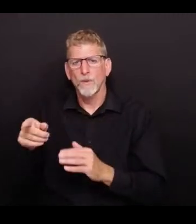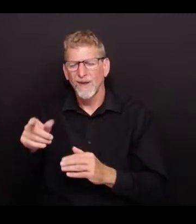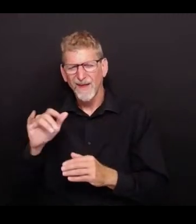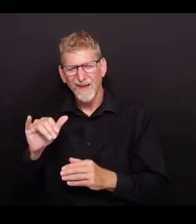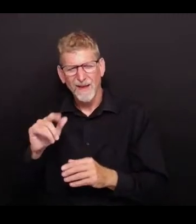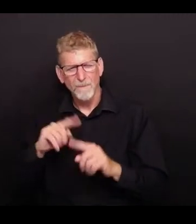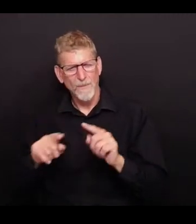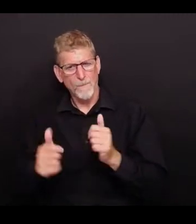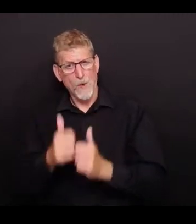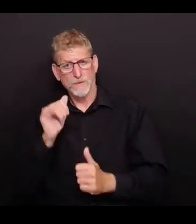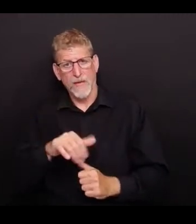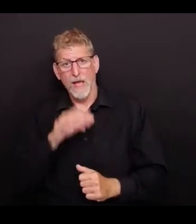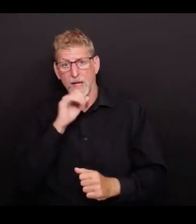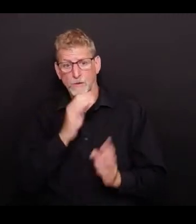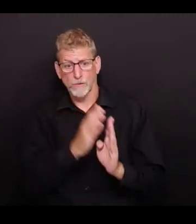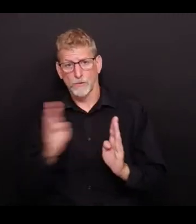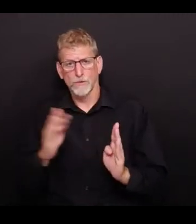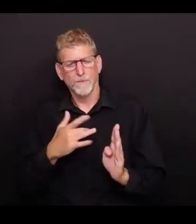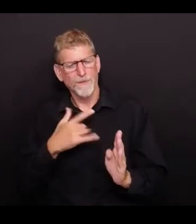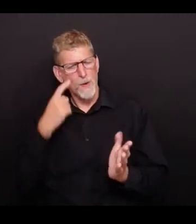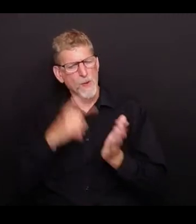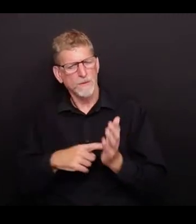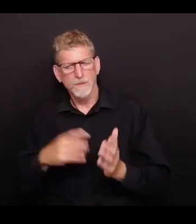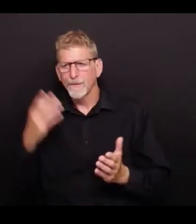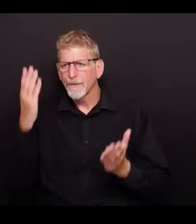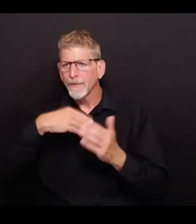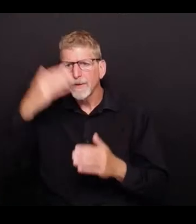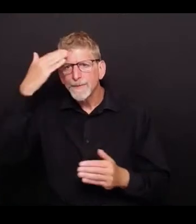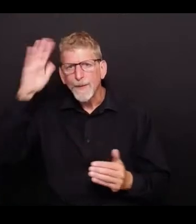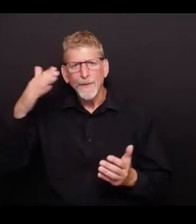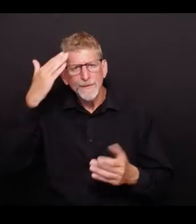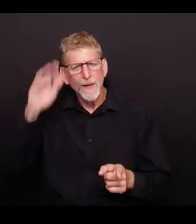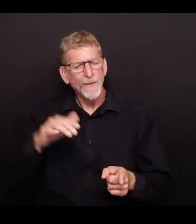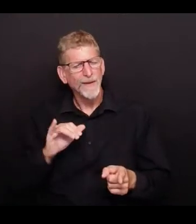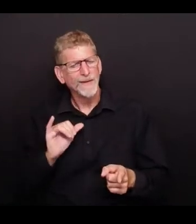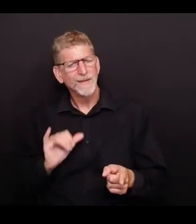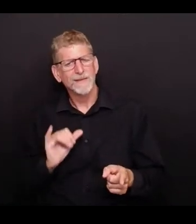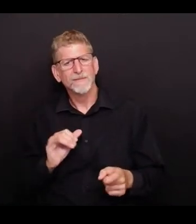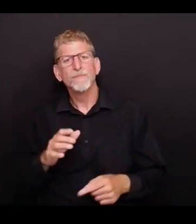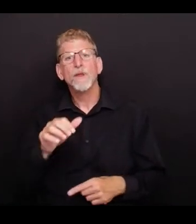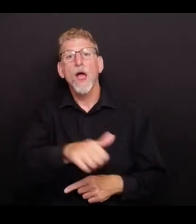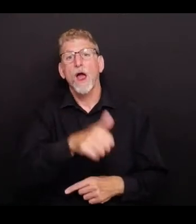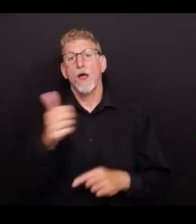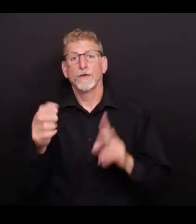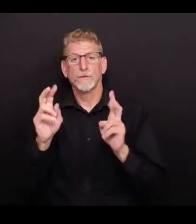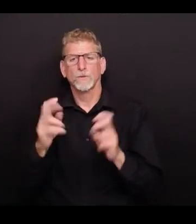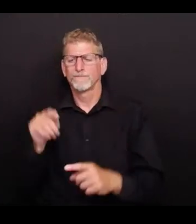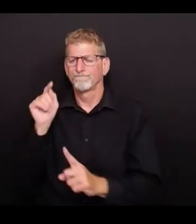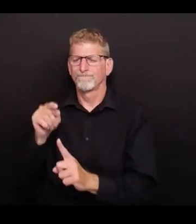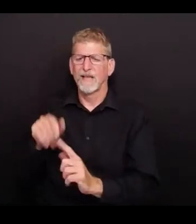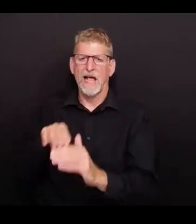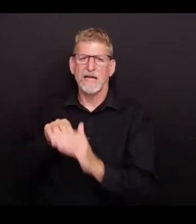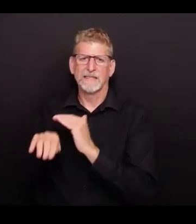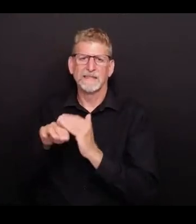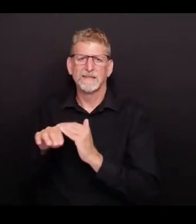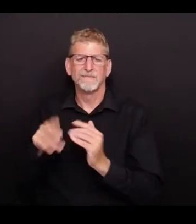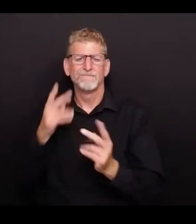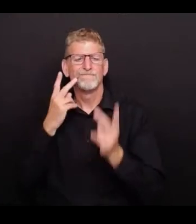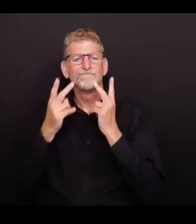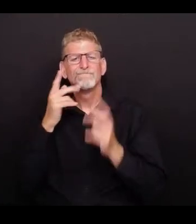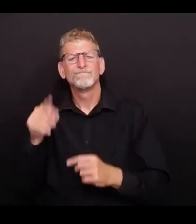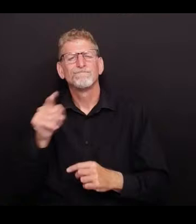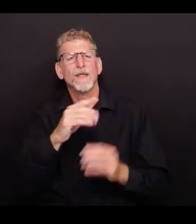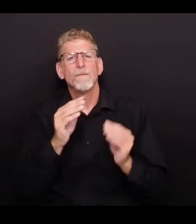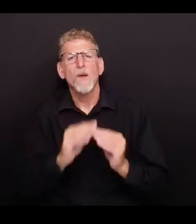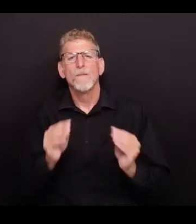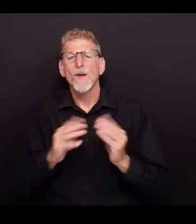one thing. I think certainly the access issues are definitely ones we see more, and we've talked about this